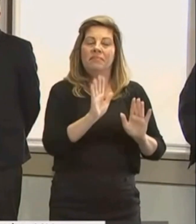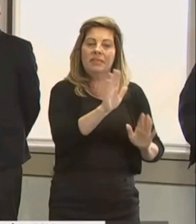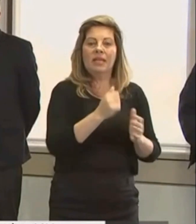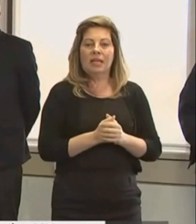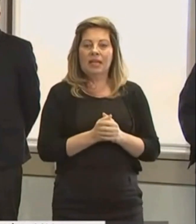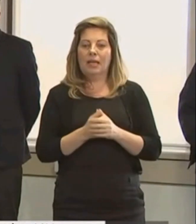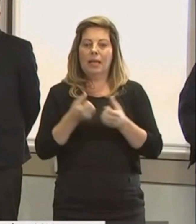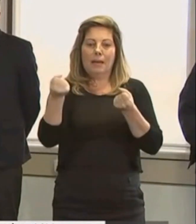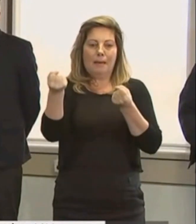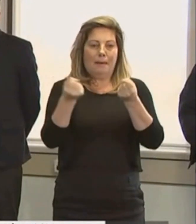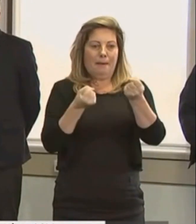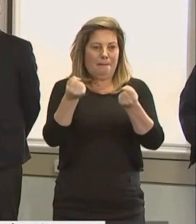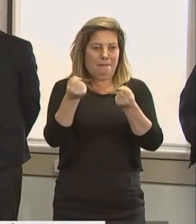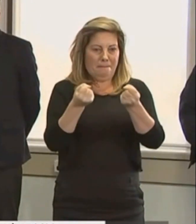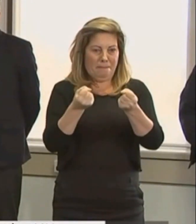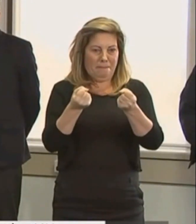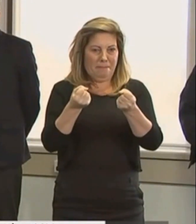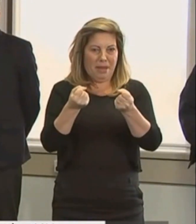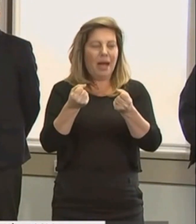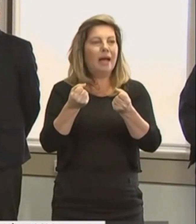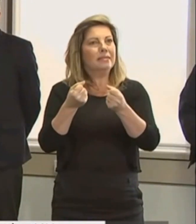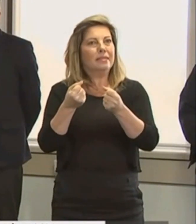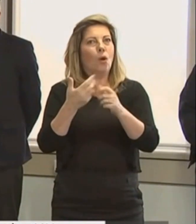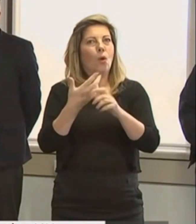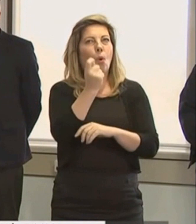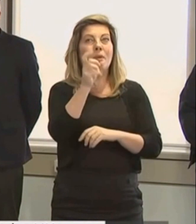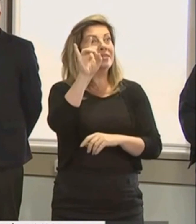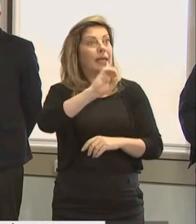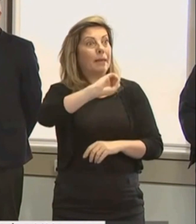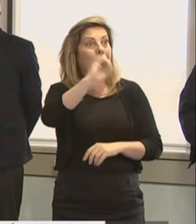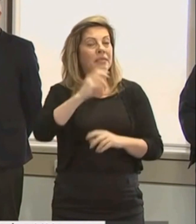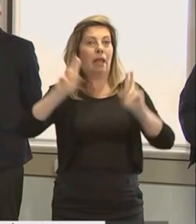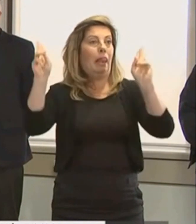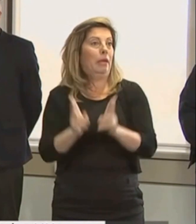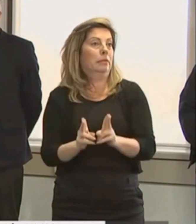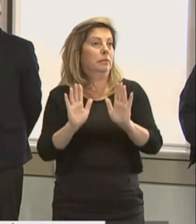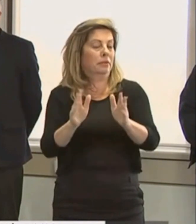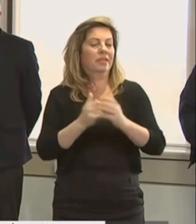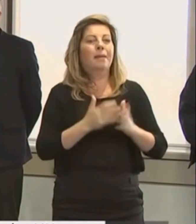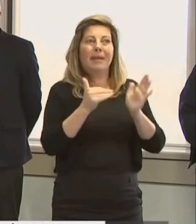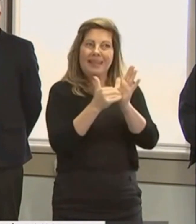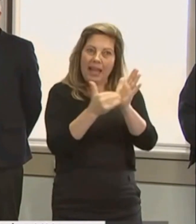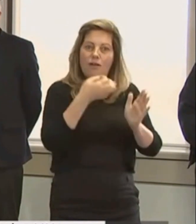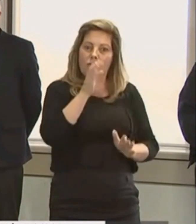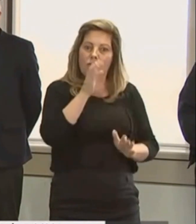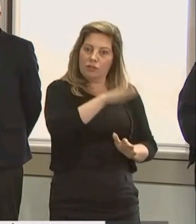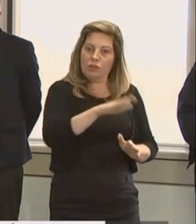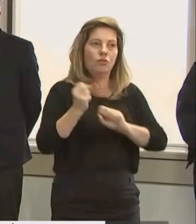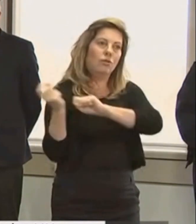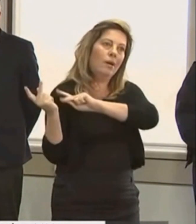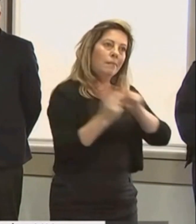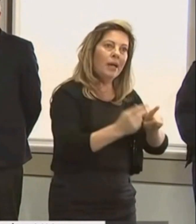week has seen a reduction in the number of people using transport. Week on week it has gone down by